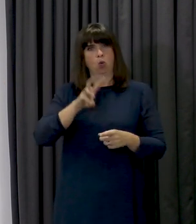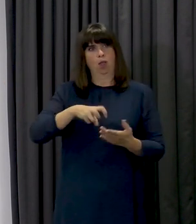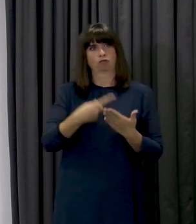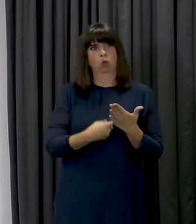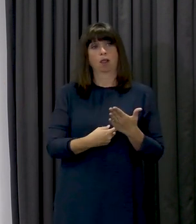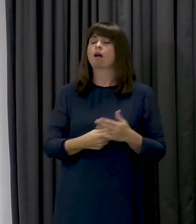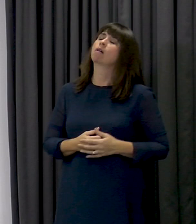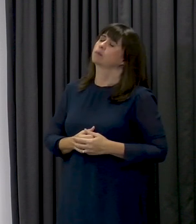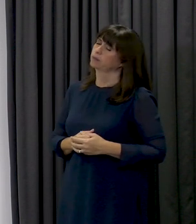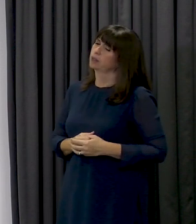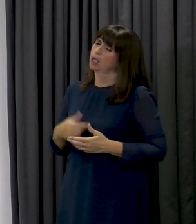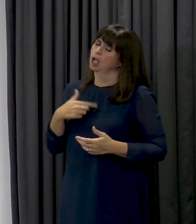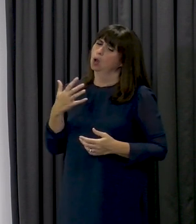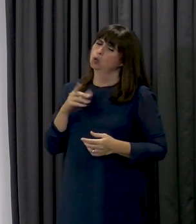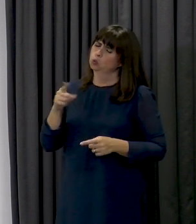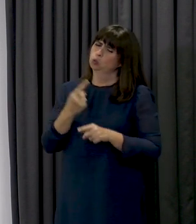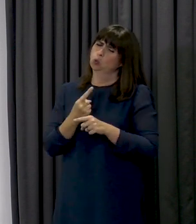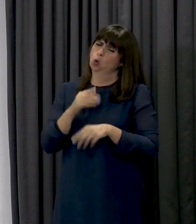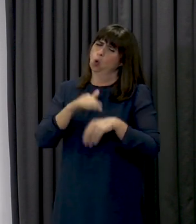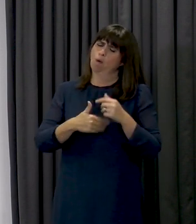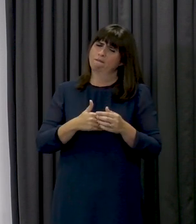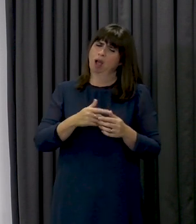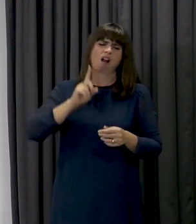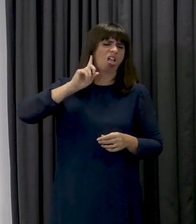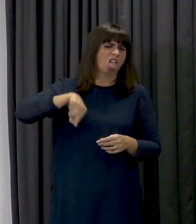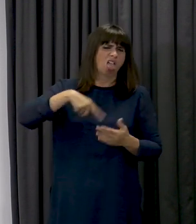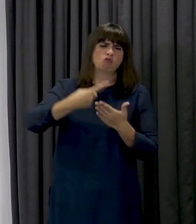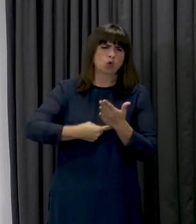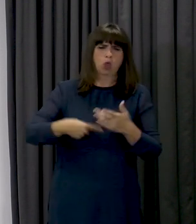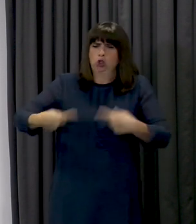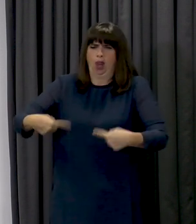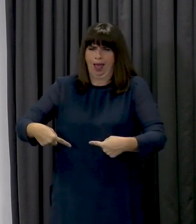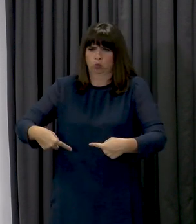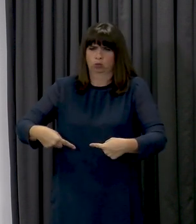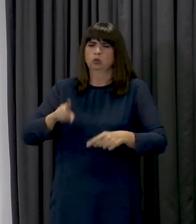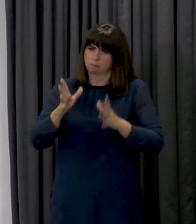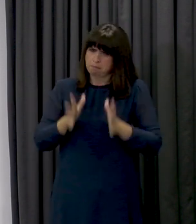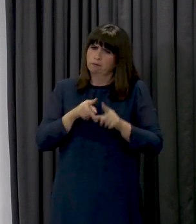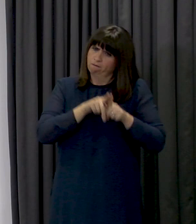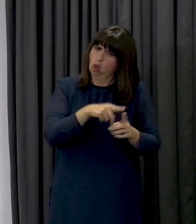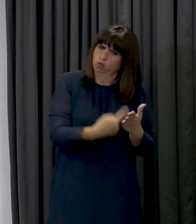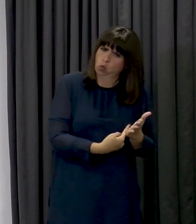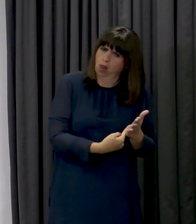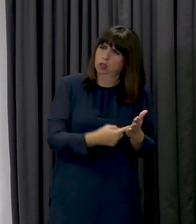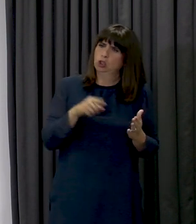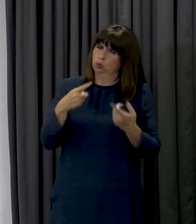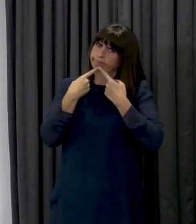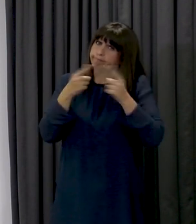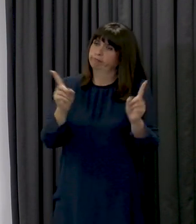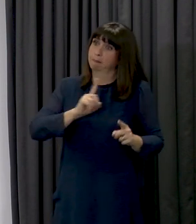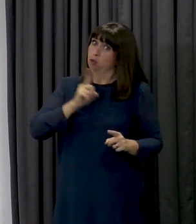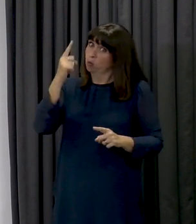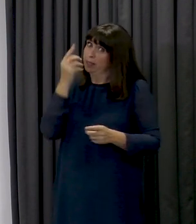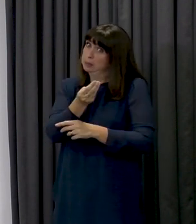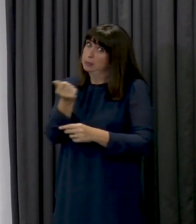Okay, and can I just pick up on compliance, since you mentioned it in your opening statement? Is that because you're concerned that businesses are